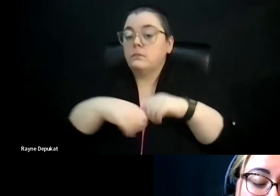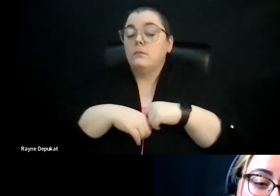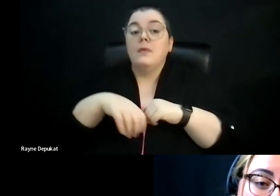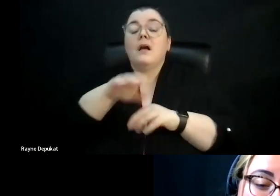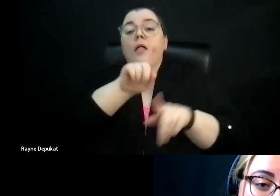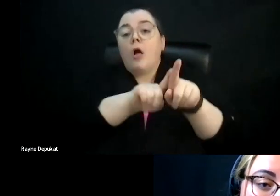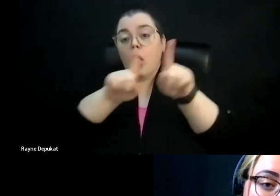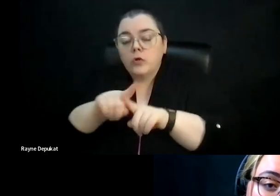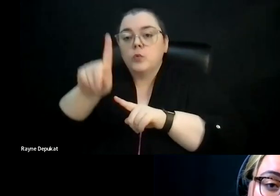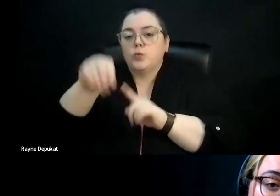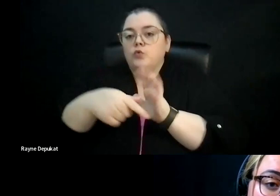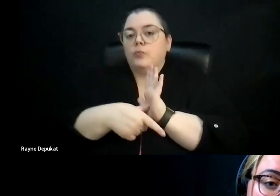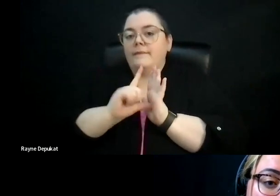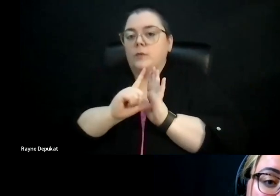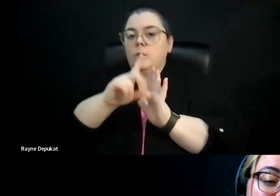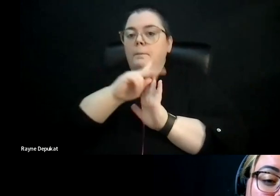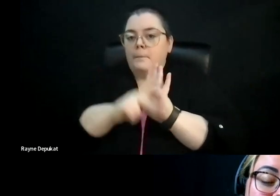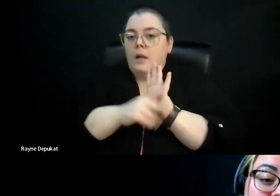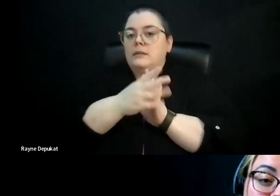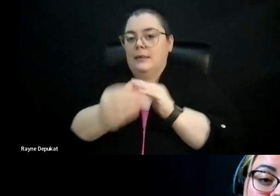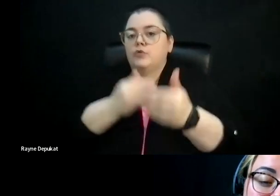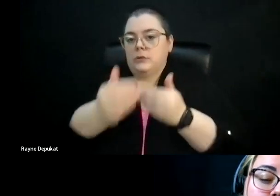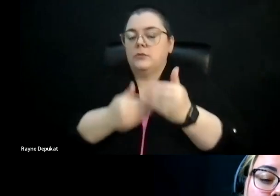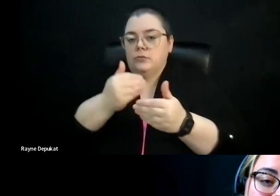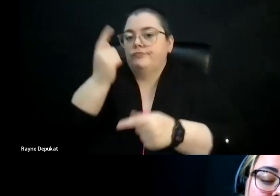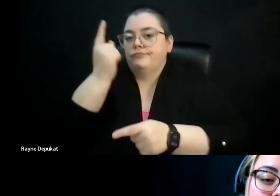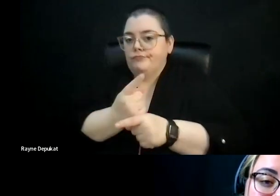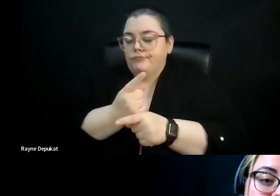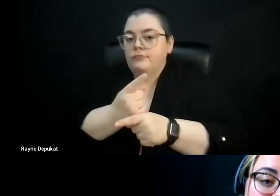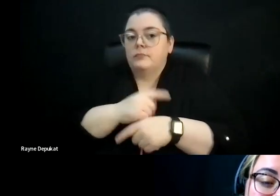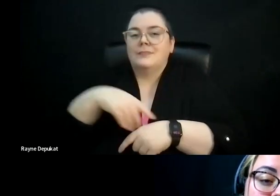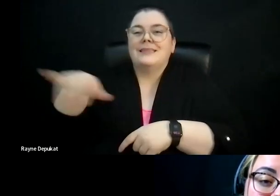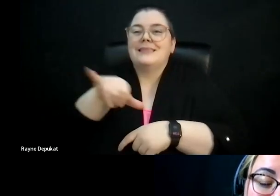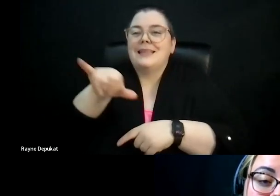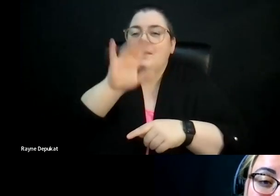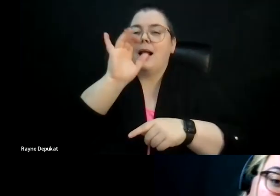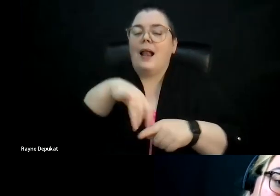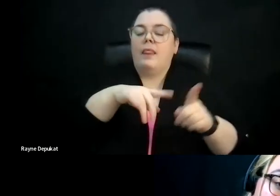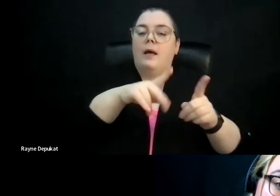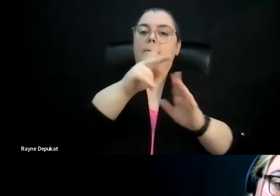is best practice. And also they do review the policy and procedure. That is correct. That's what should be done.